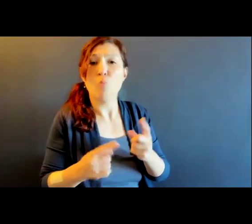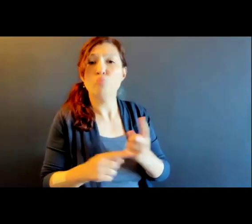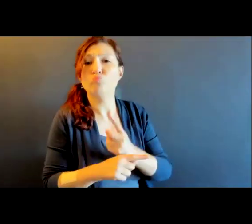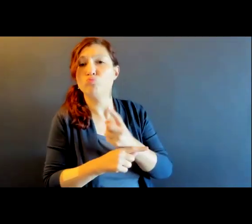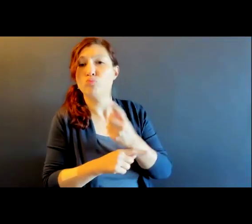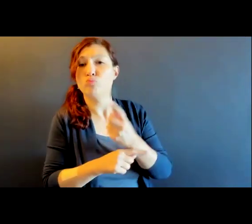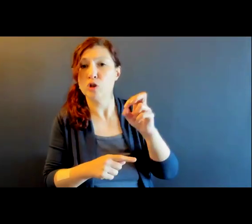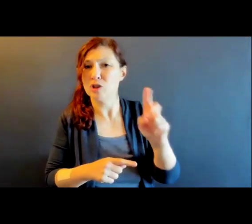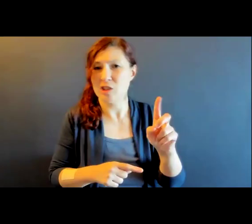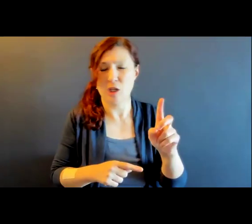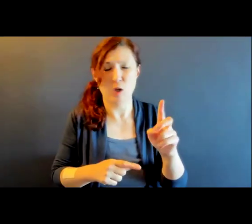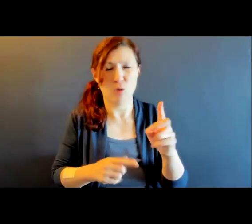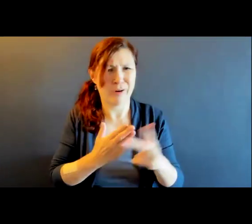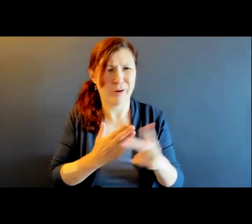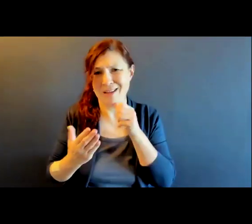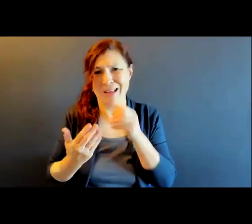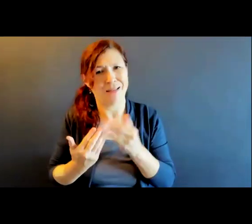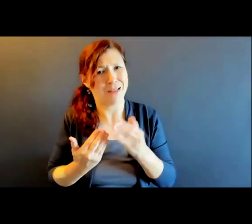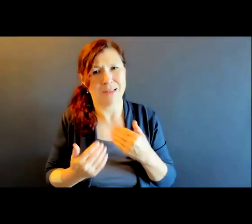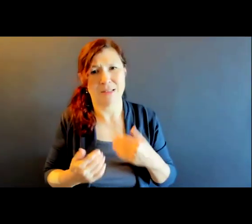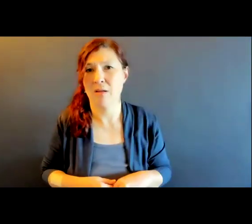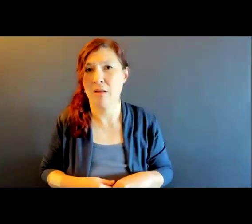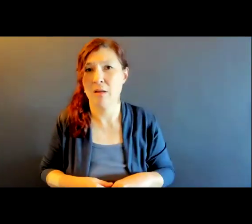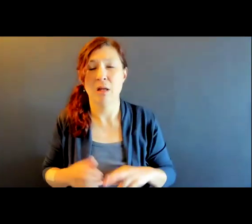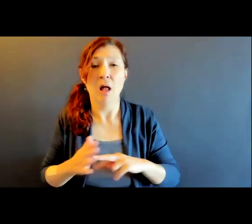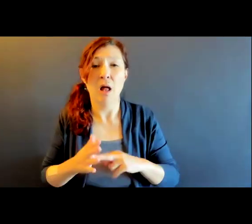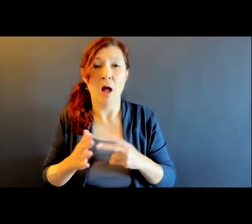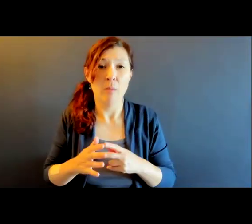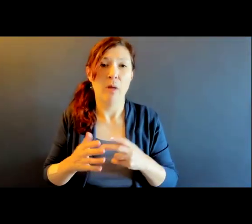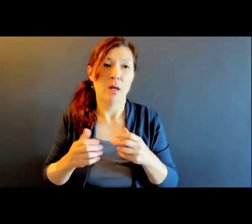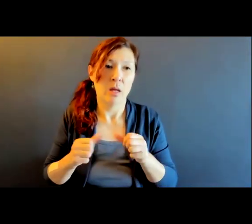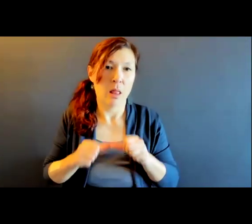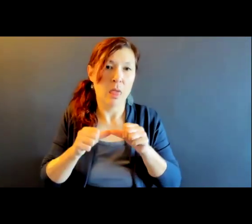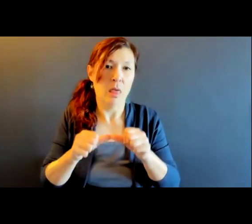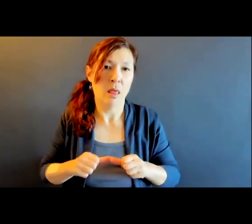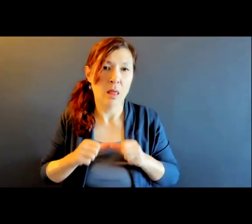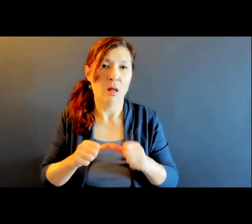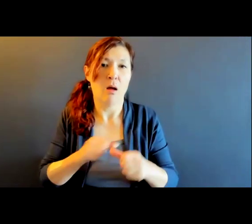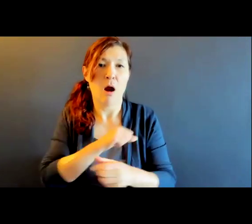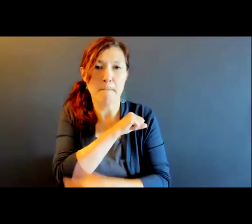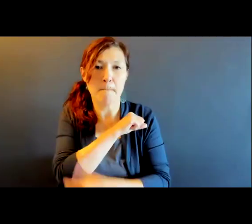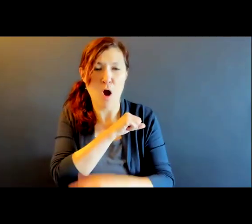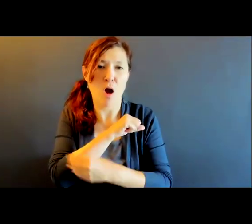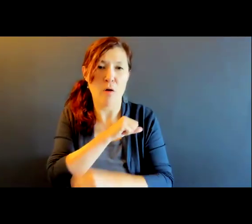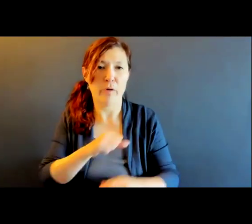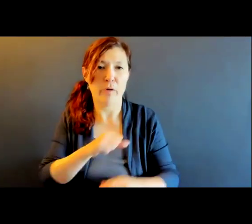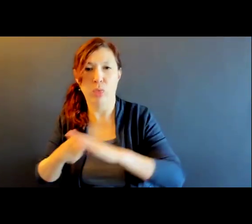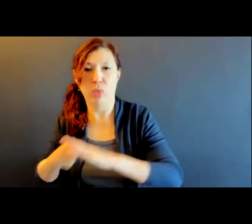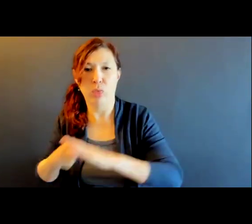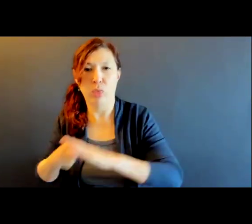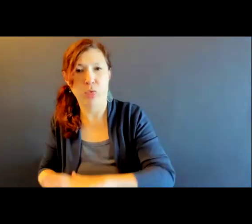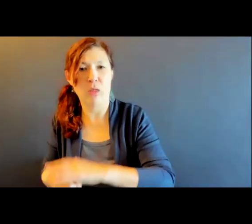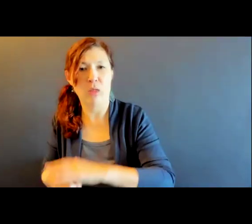programs inaccessible. This creates a cycle of underemployment, poverty, and systemic exclusion from